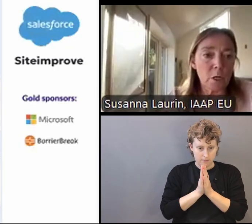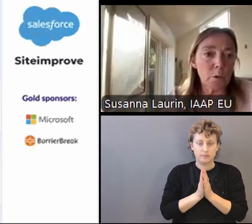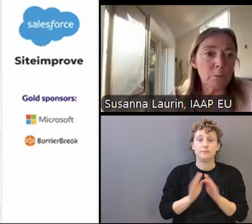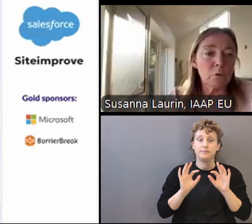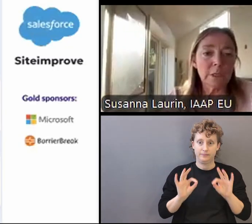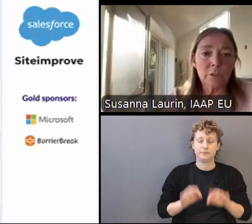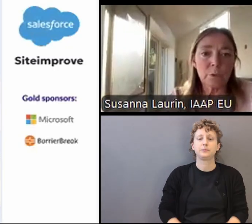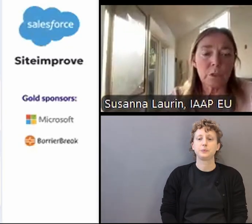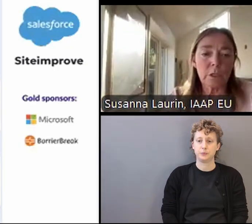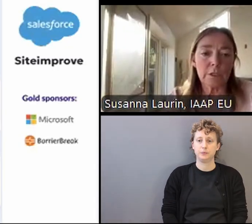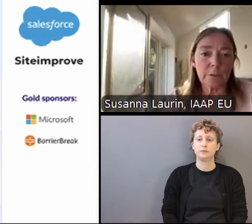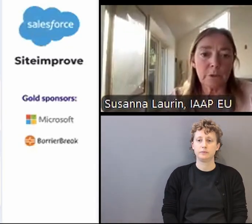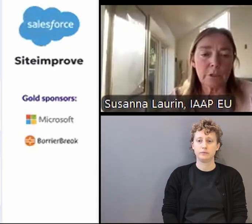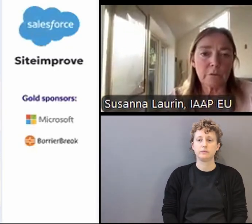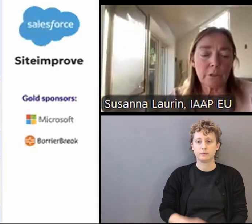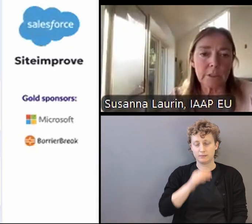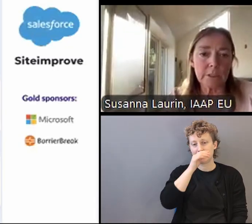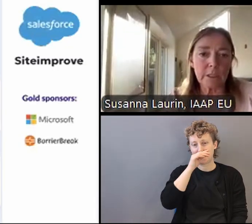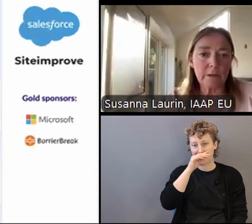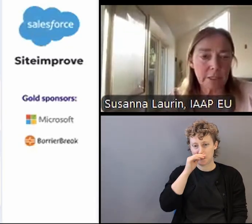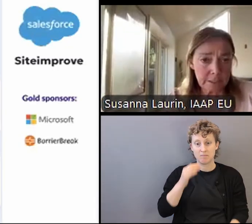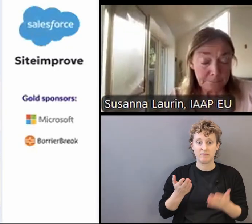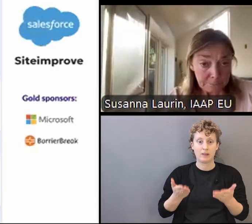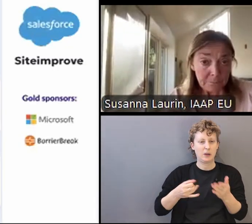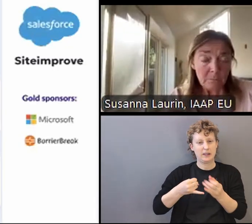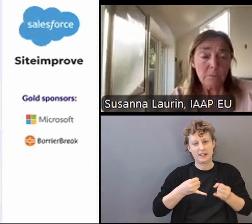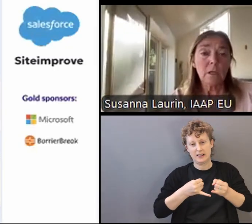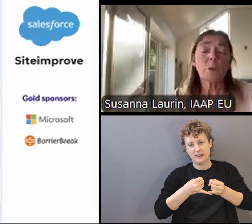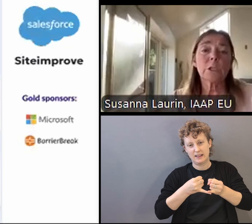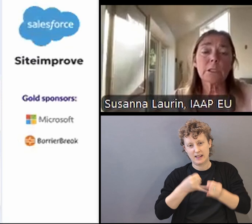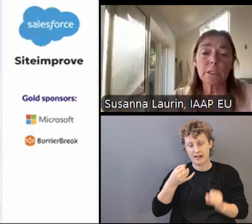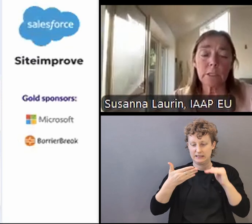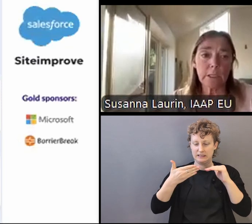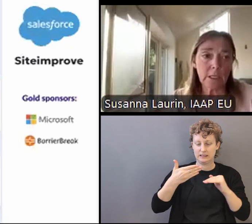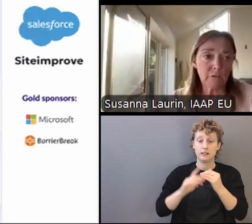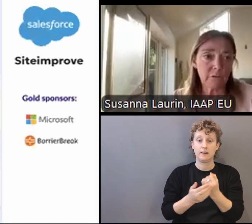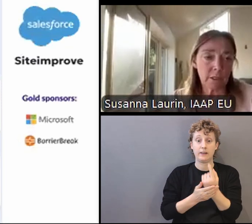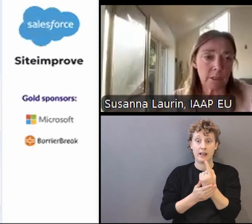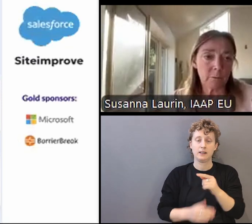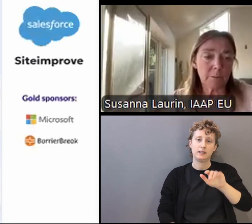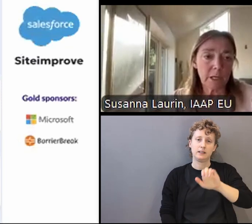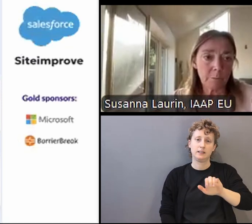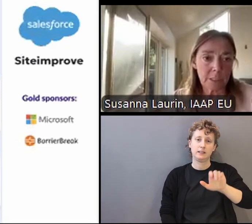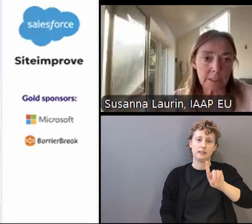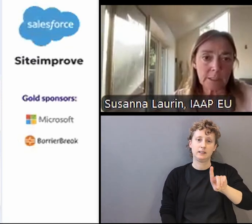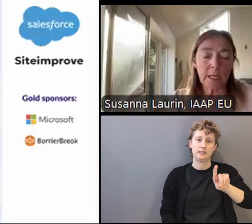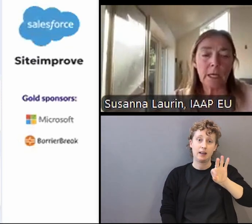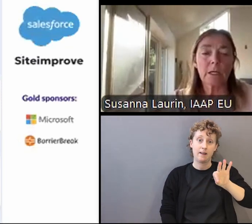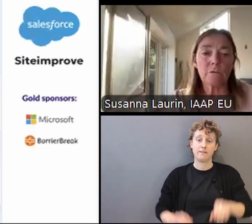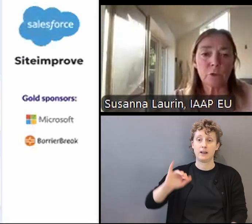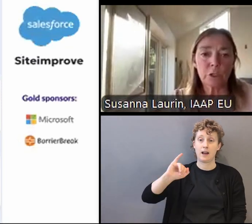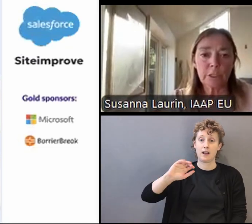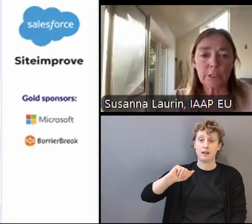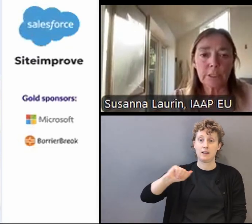So now we move into the last part of this event, which is the EDF and IAAP updates.